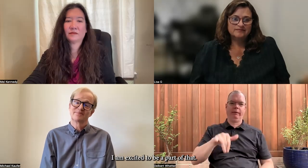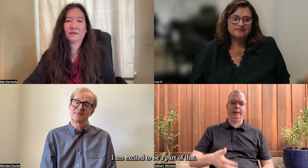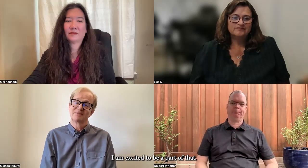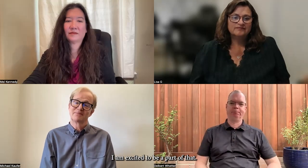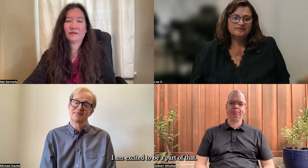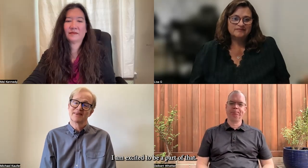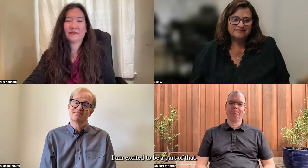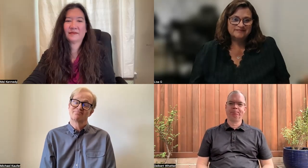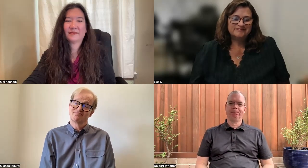to be a part of that.